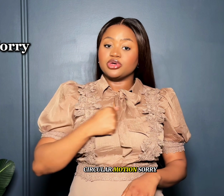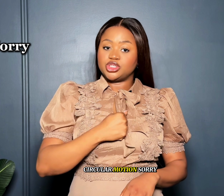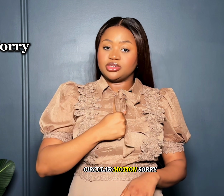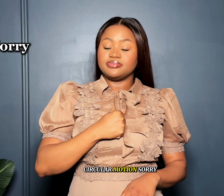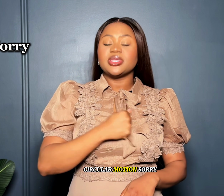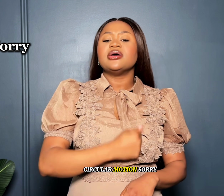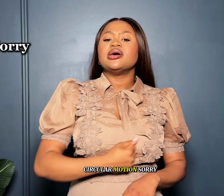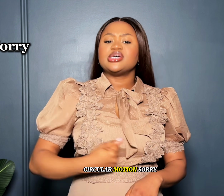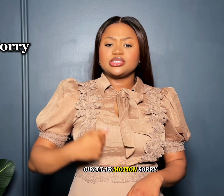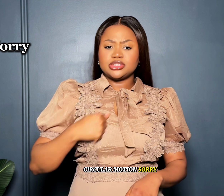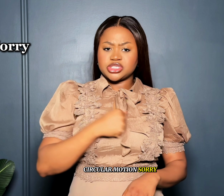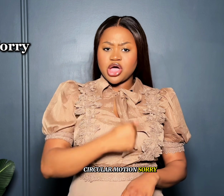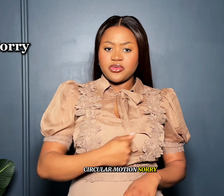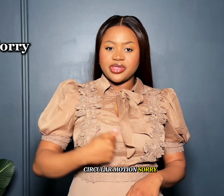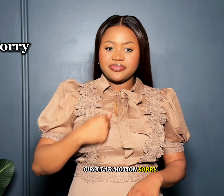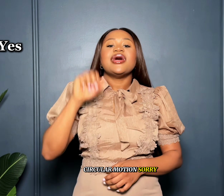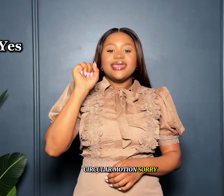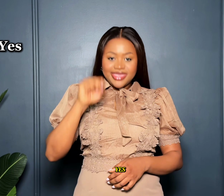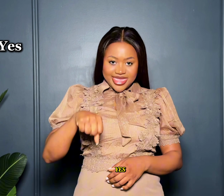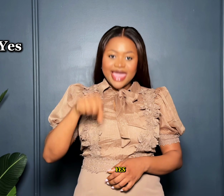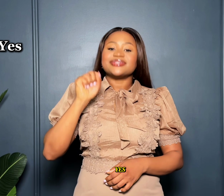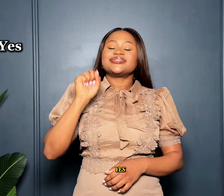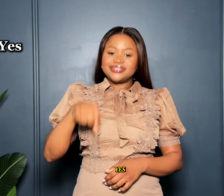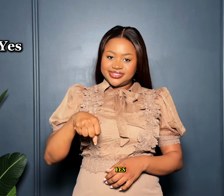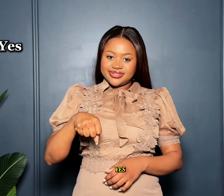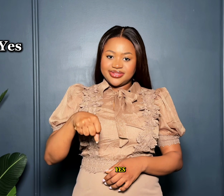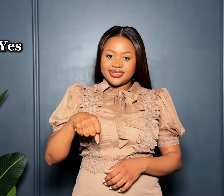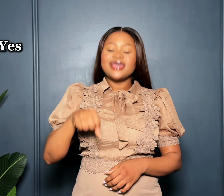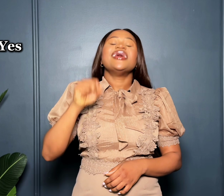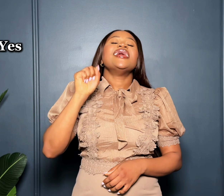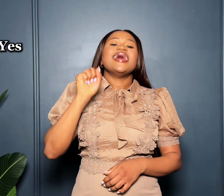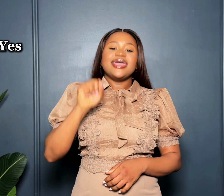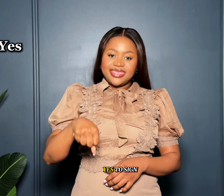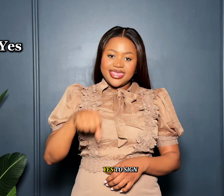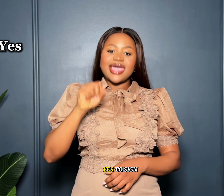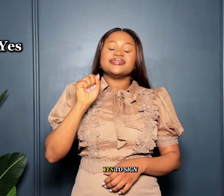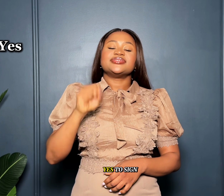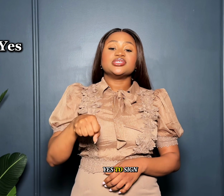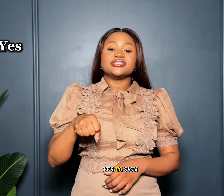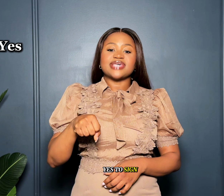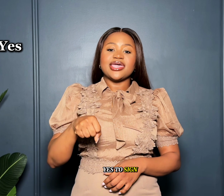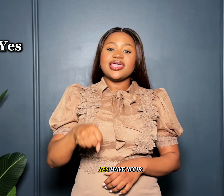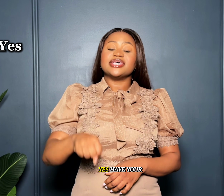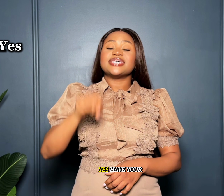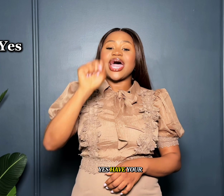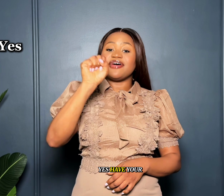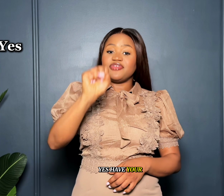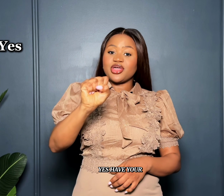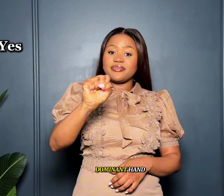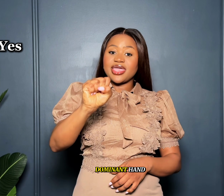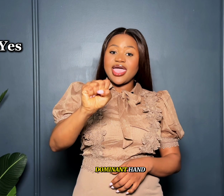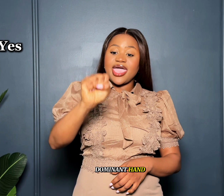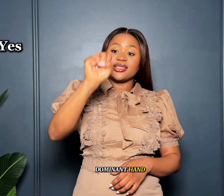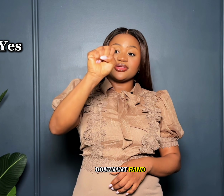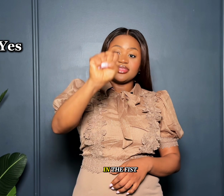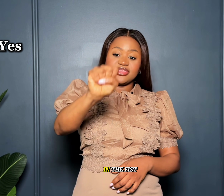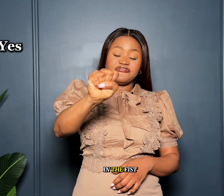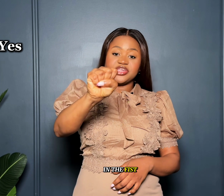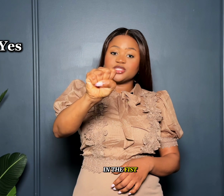motion. Sorry. Yes. Yes. To sign yes, have your dominant hand in the fist